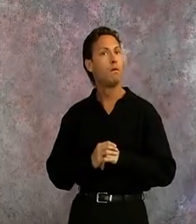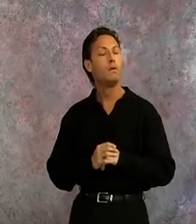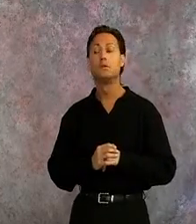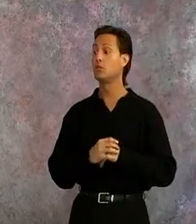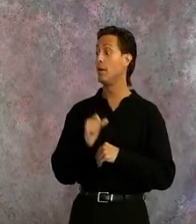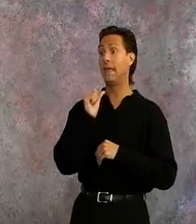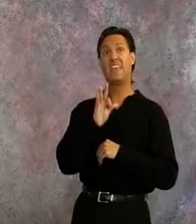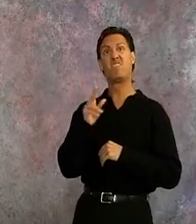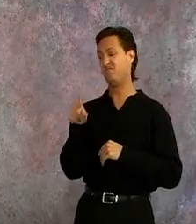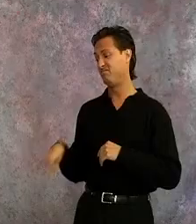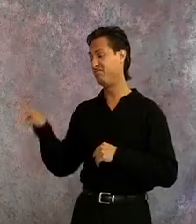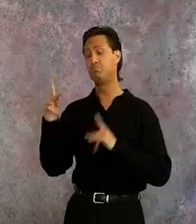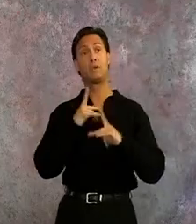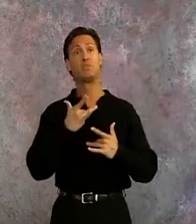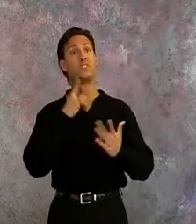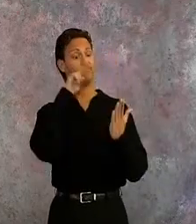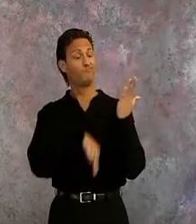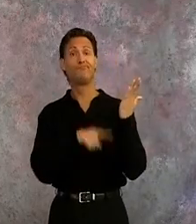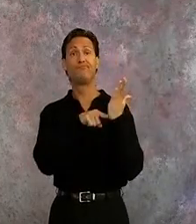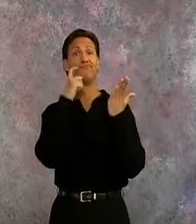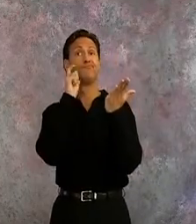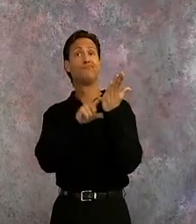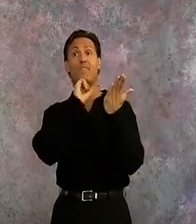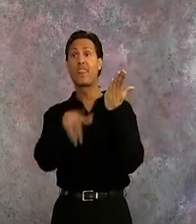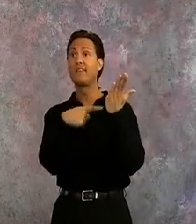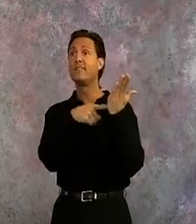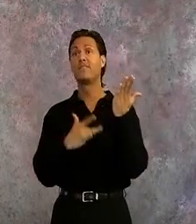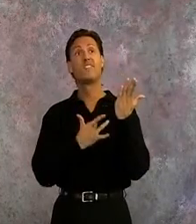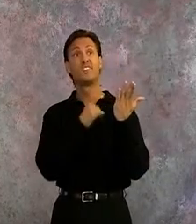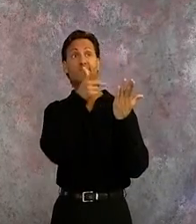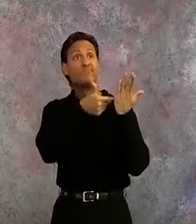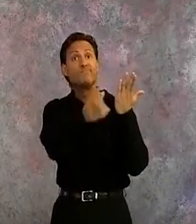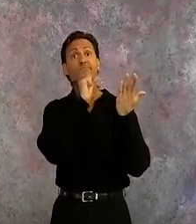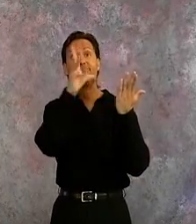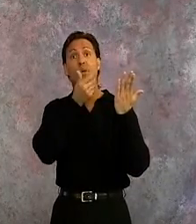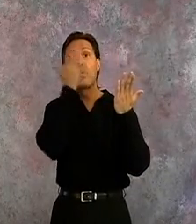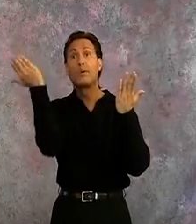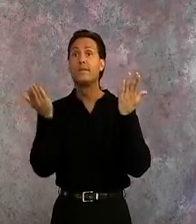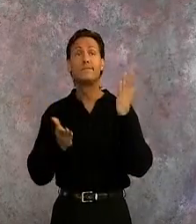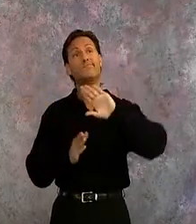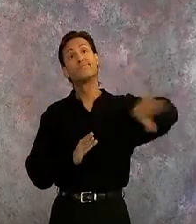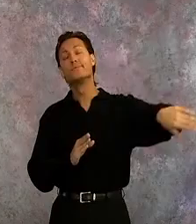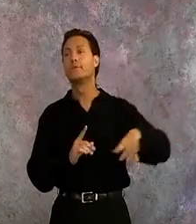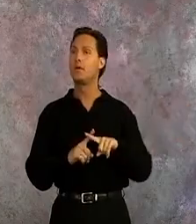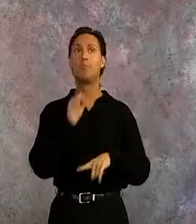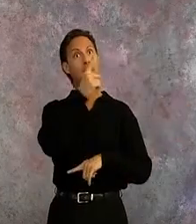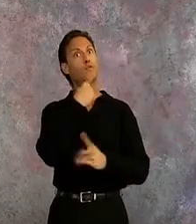if they don't see that, they just assume that they're not welcome. And if you make that step of saying, hey, we're welcome, we